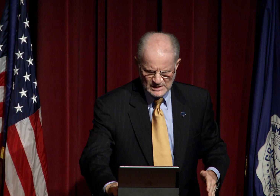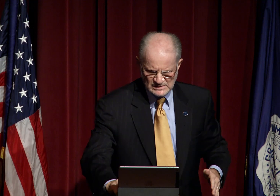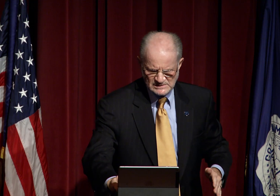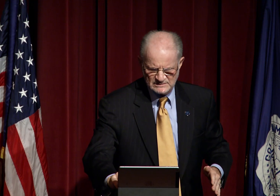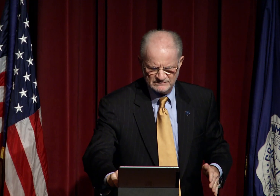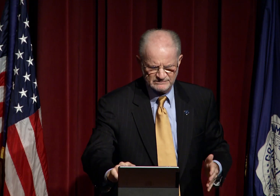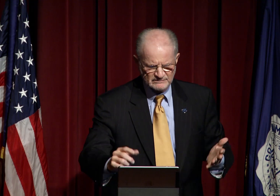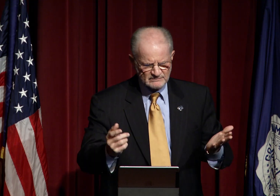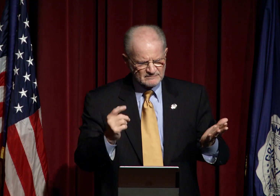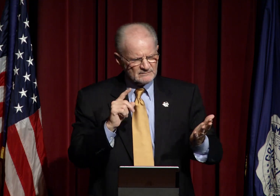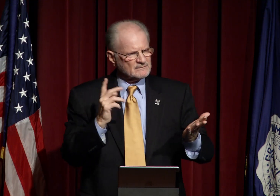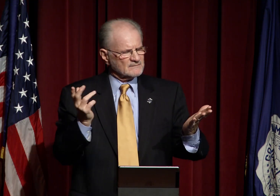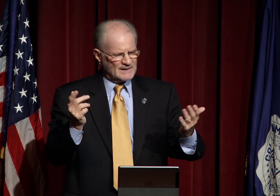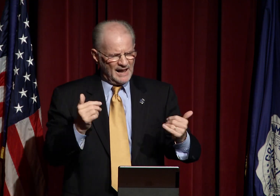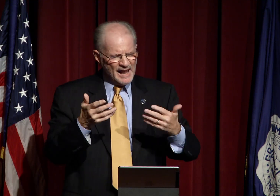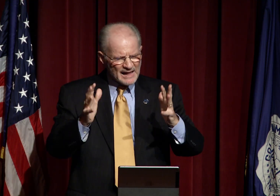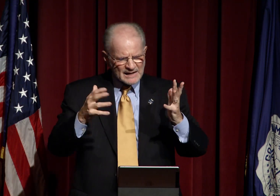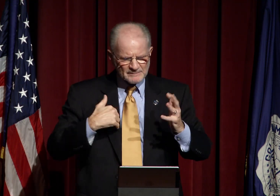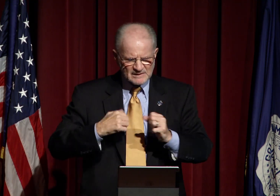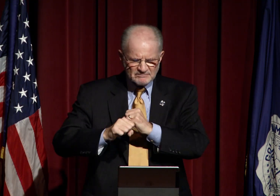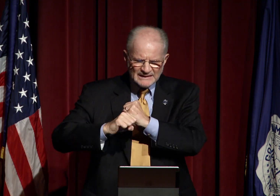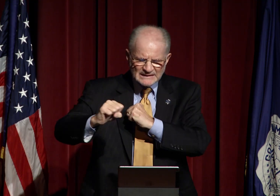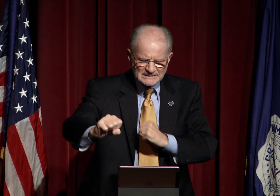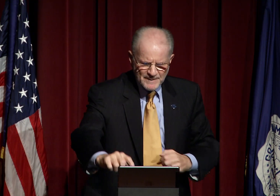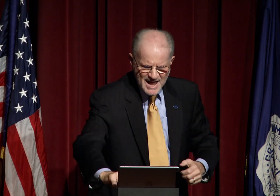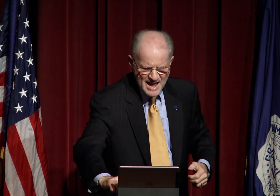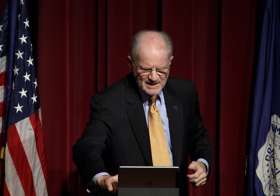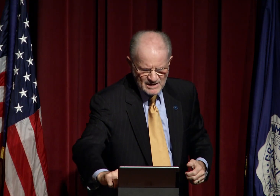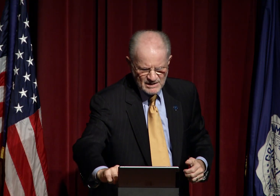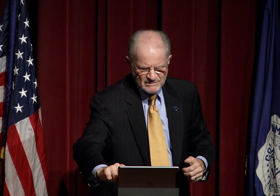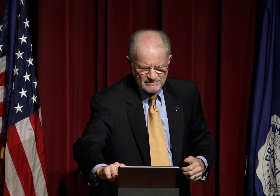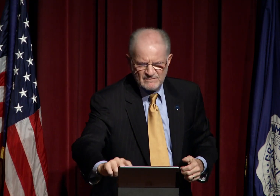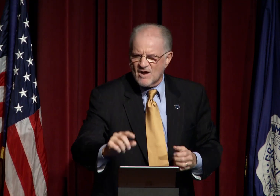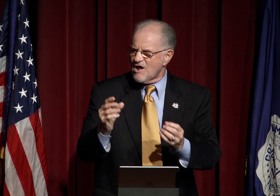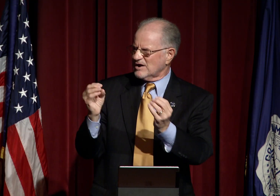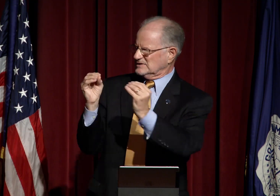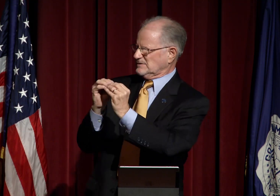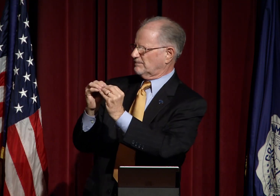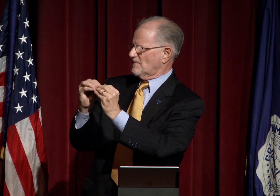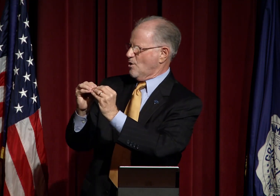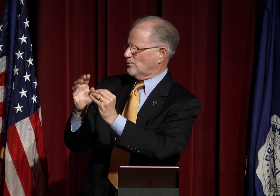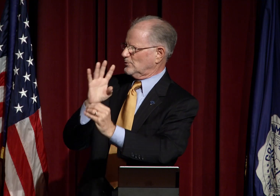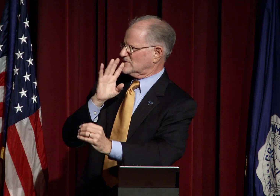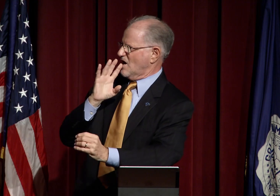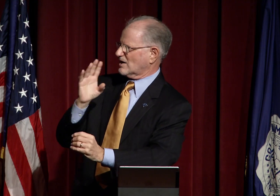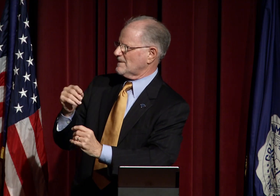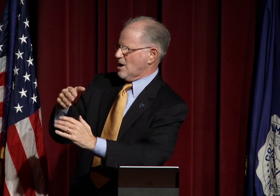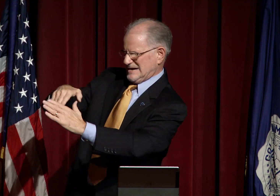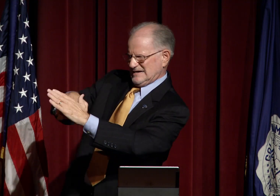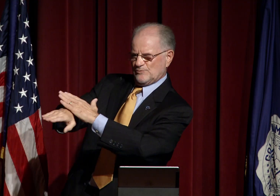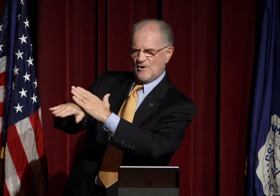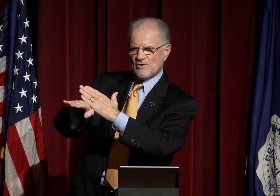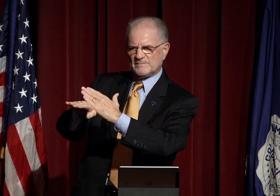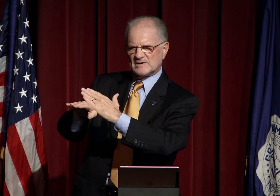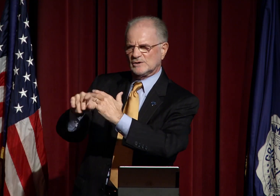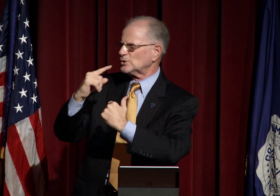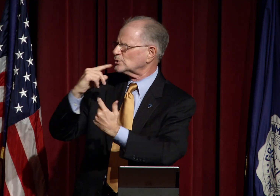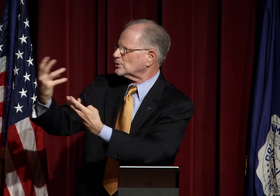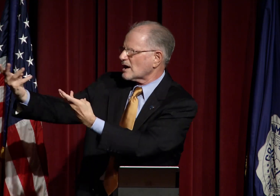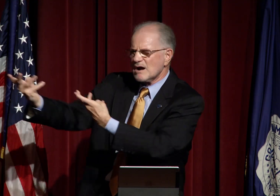will continue to have a sharp focus on. And if I may, I'd like to take a moment to expand on that and to talk a bit